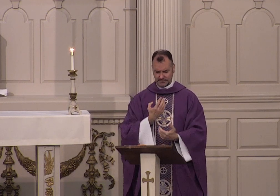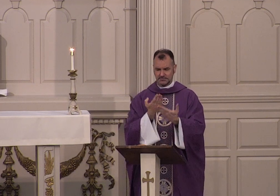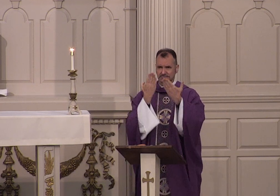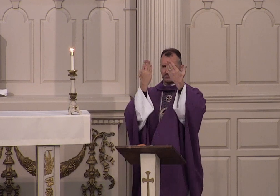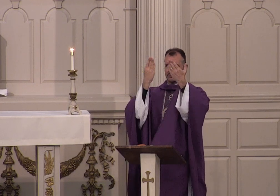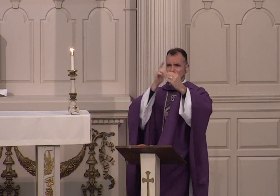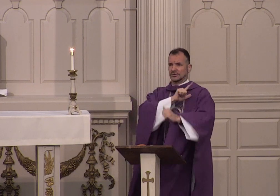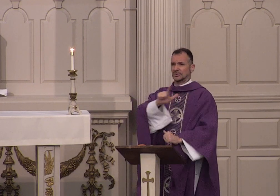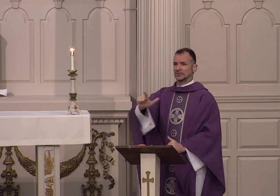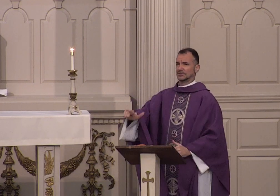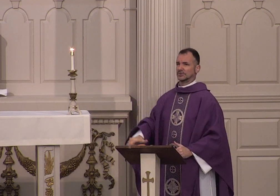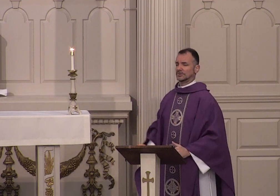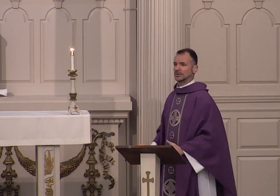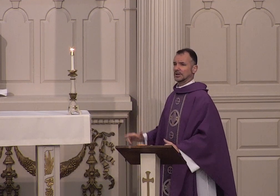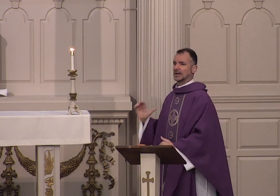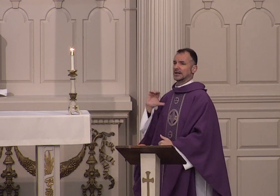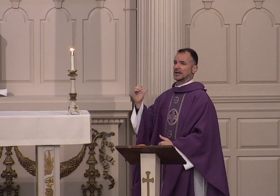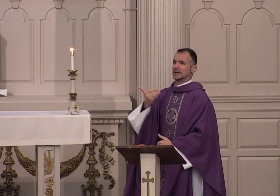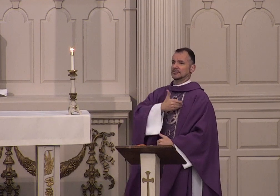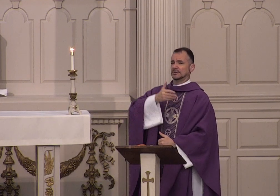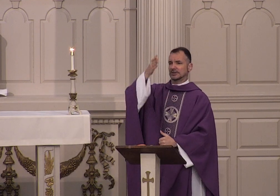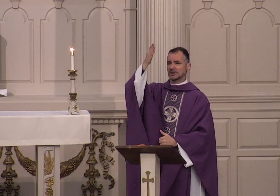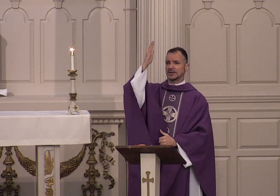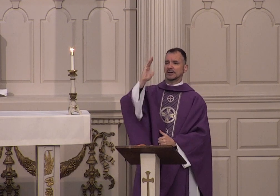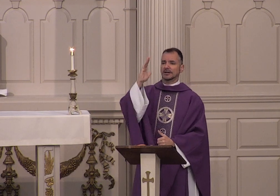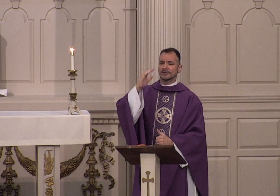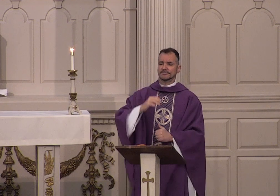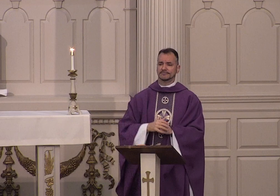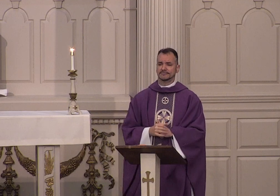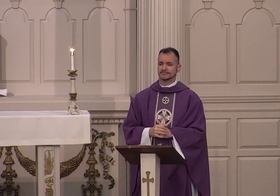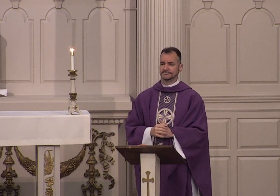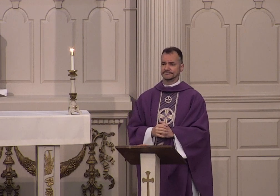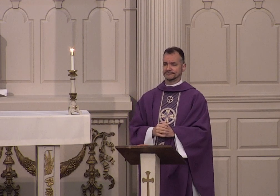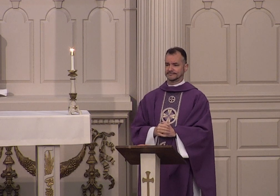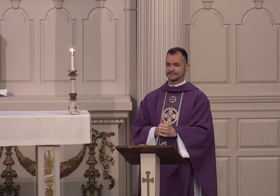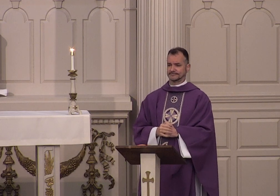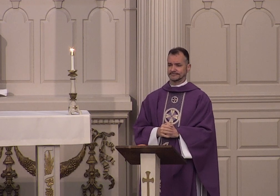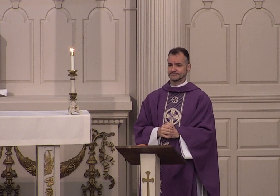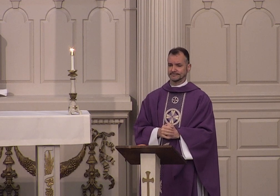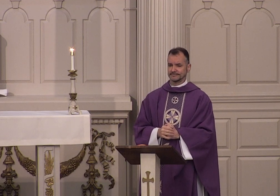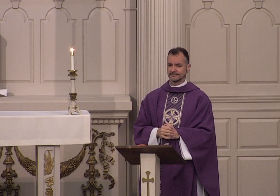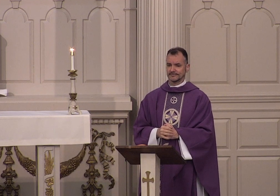my brothers and sisters, to pray for me to the Lord our God.